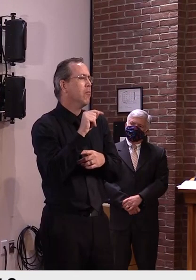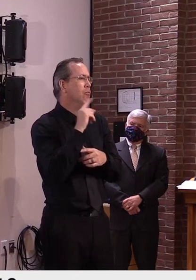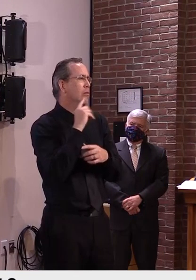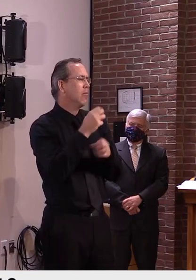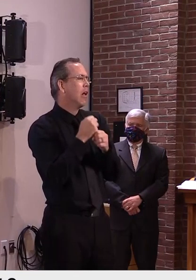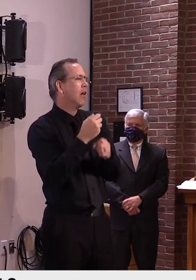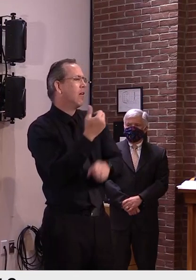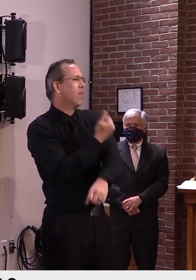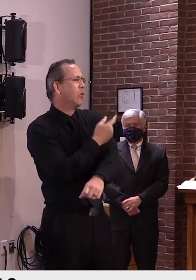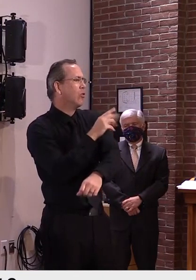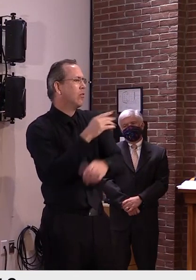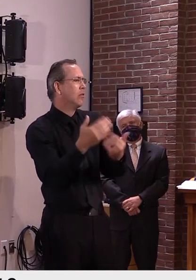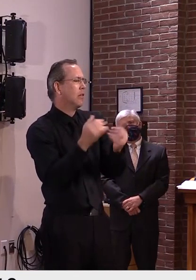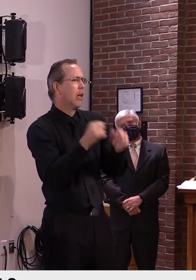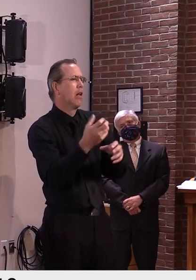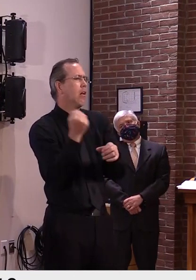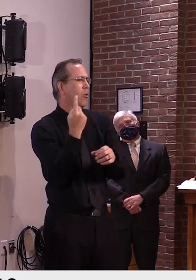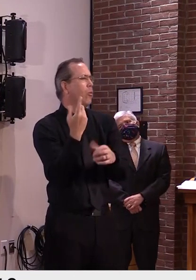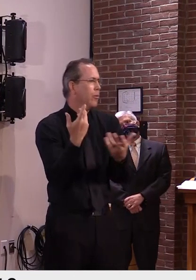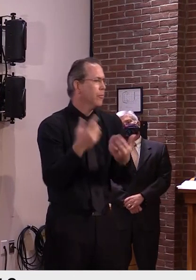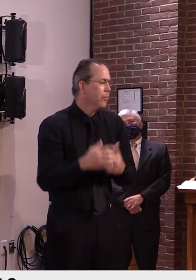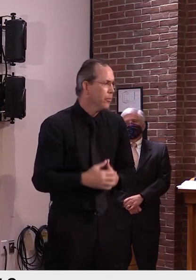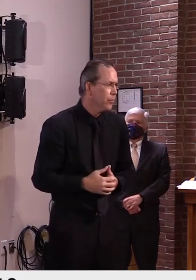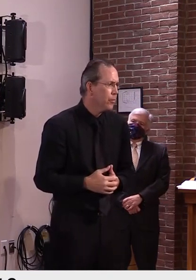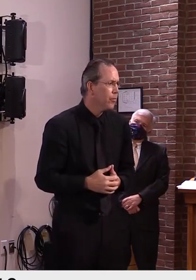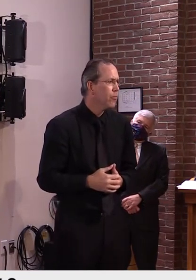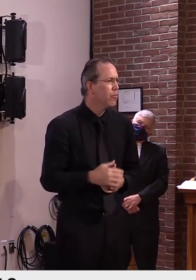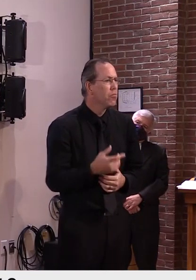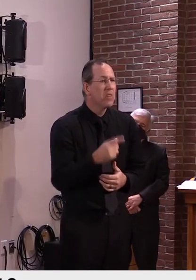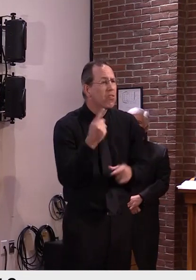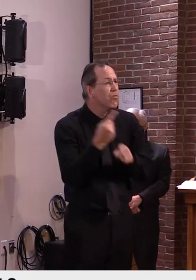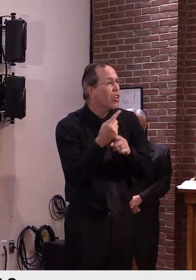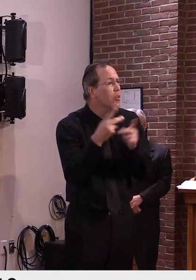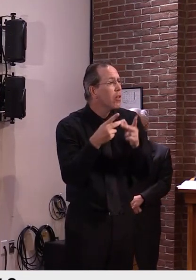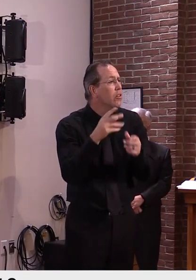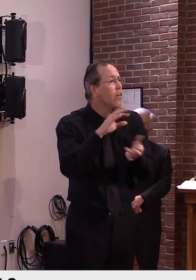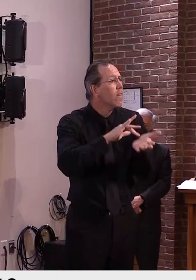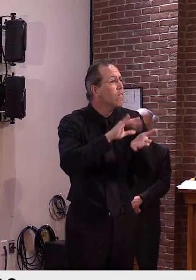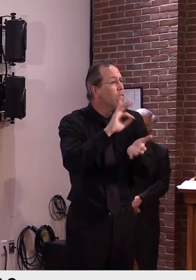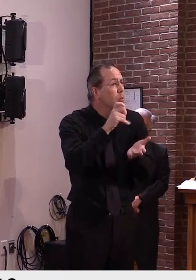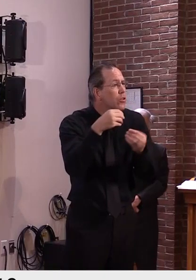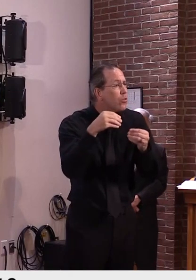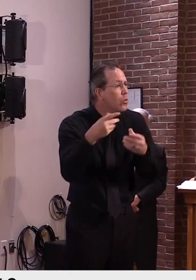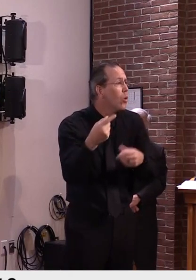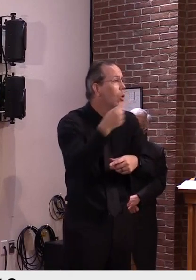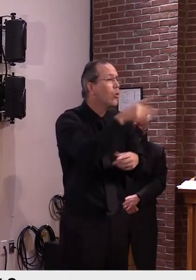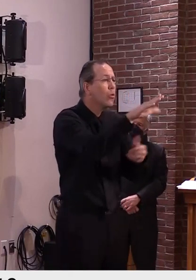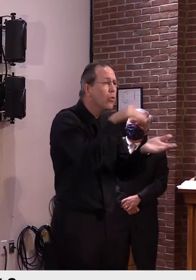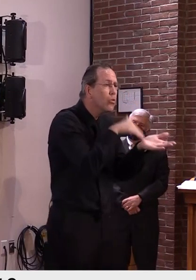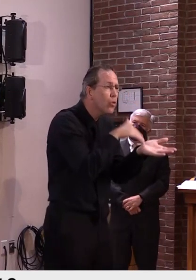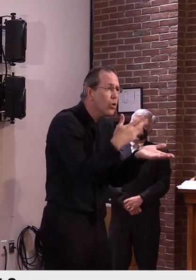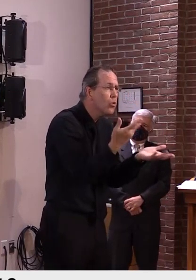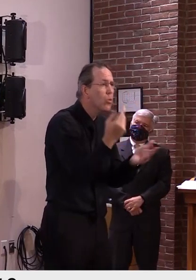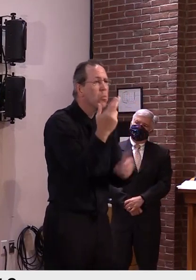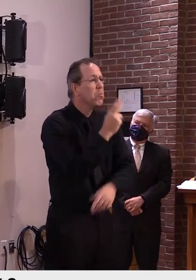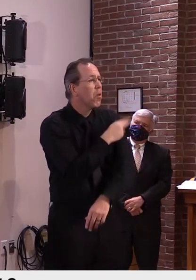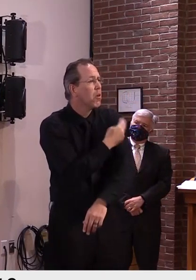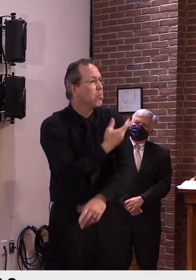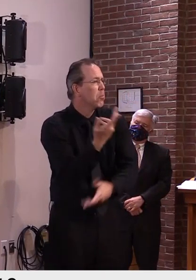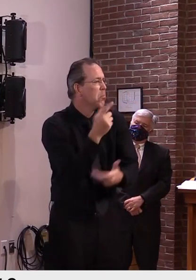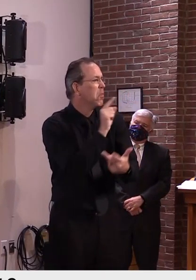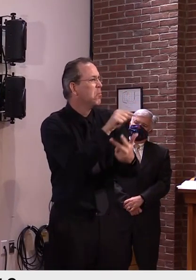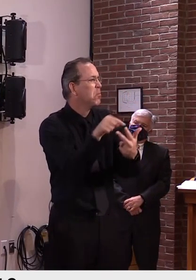So yes, they could access it in the usual places, like their doctor's office. They could access it in places that haven't